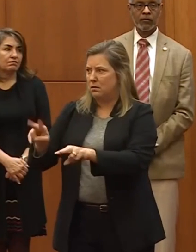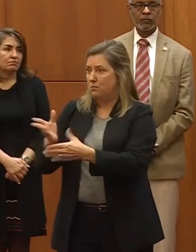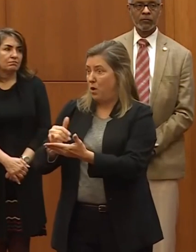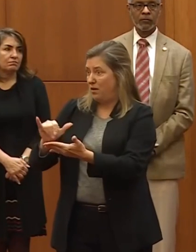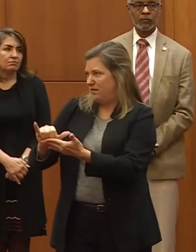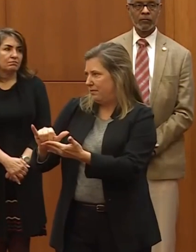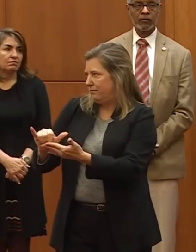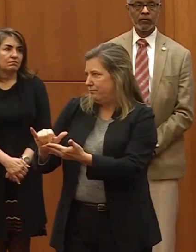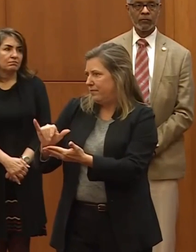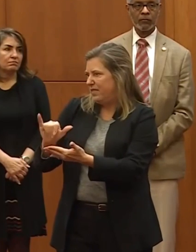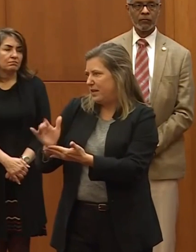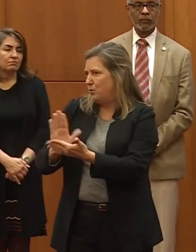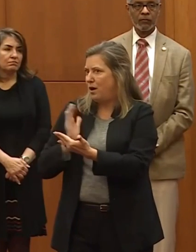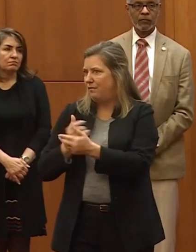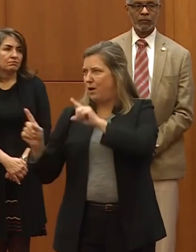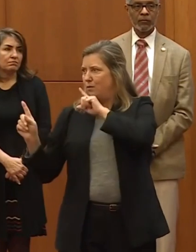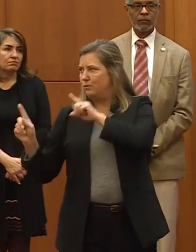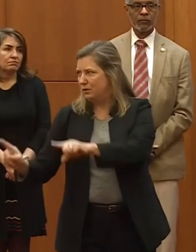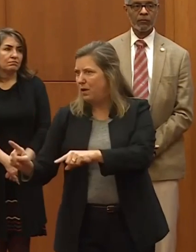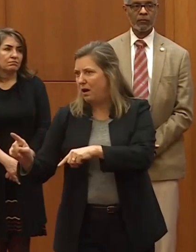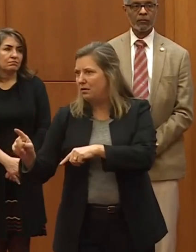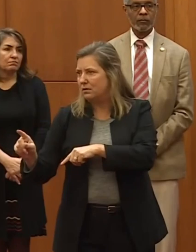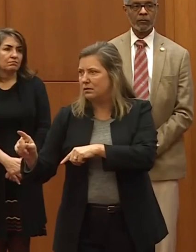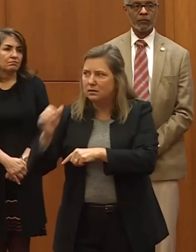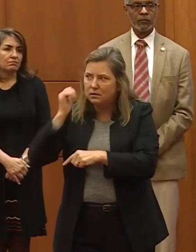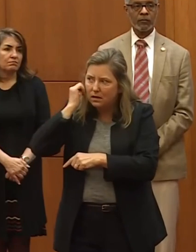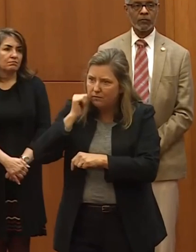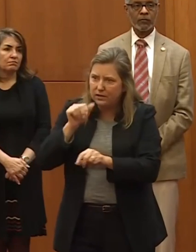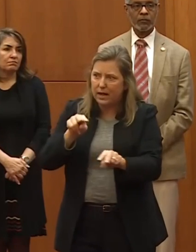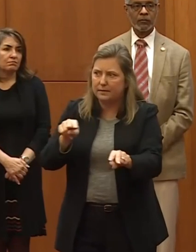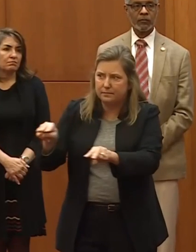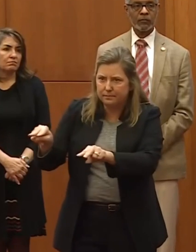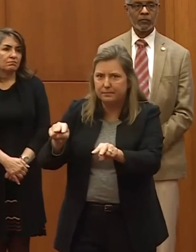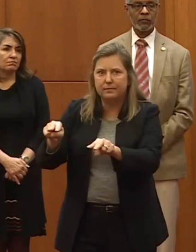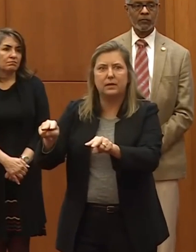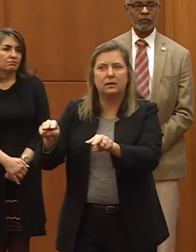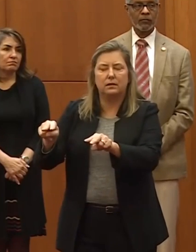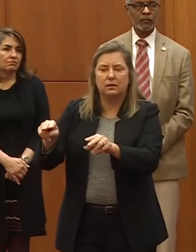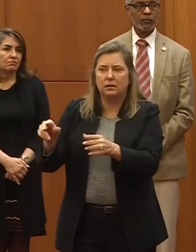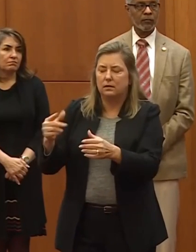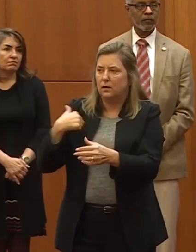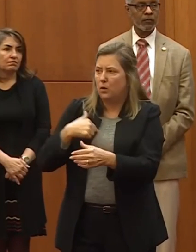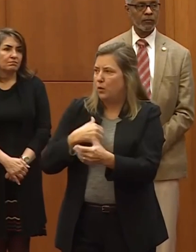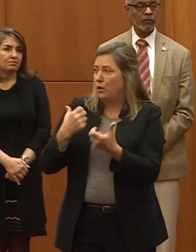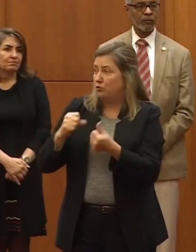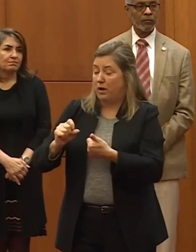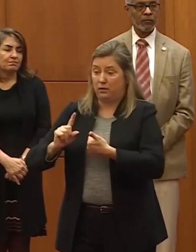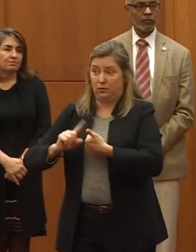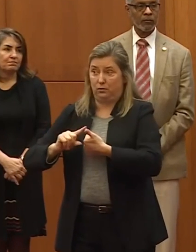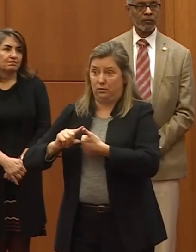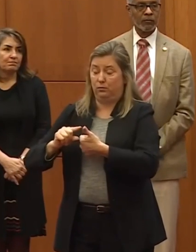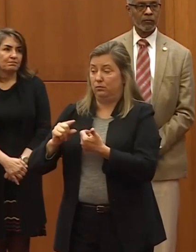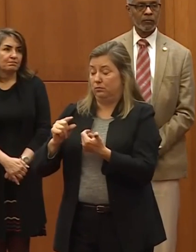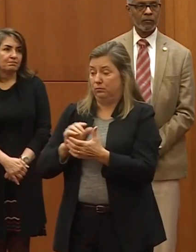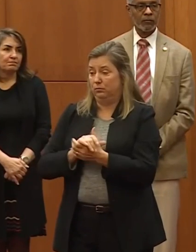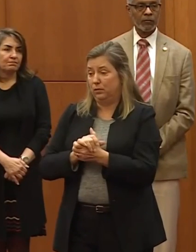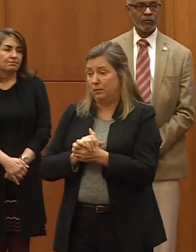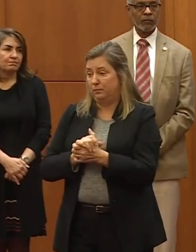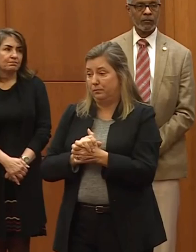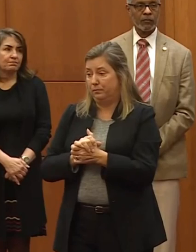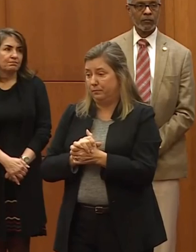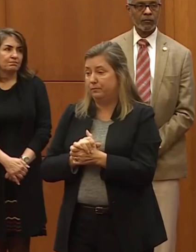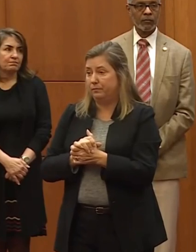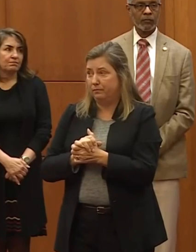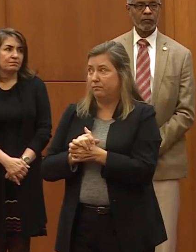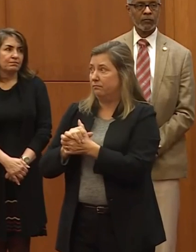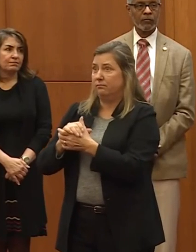our response on a day-by-day basis, and we're trying to, one, get as many resources